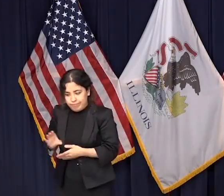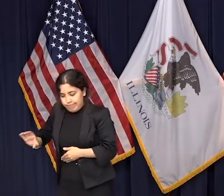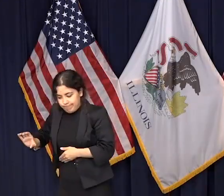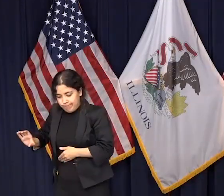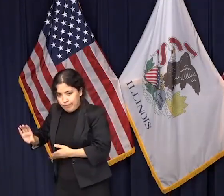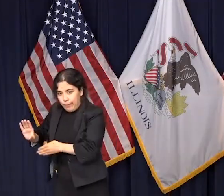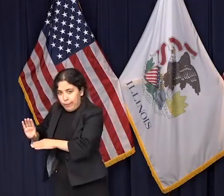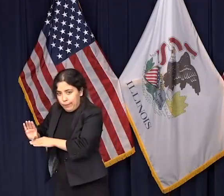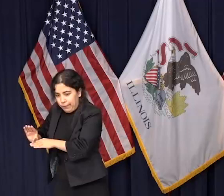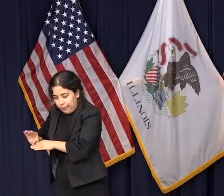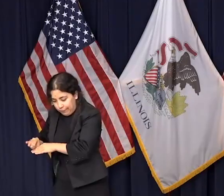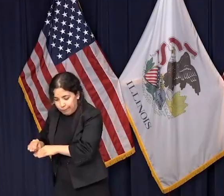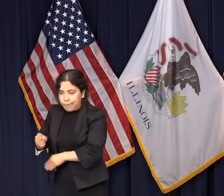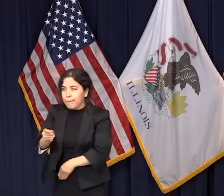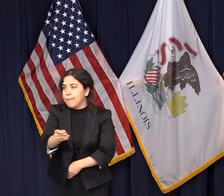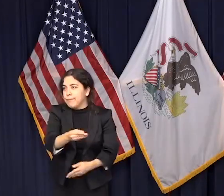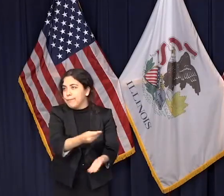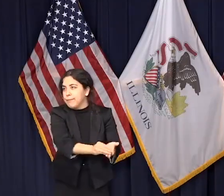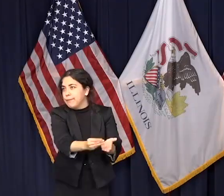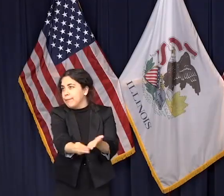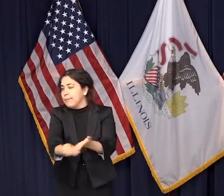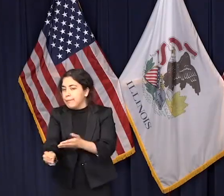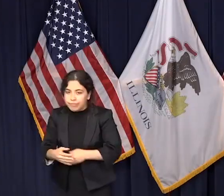it anyway. So.